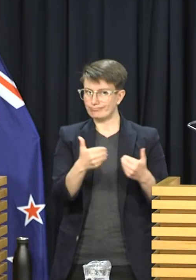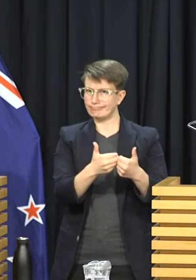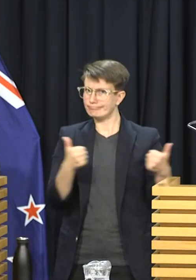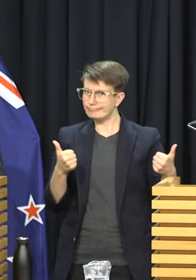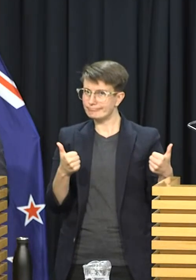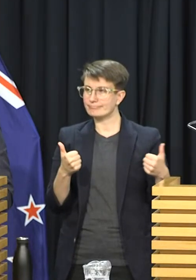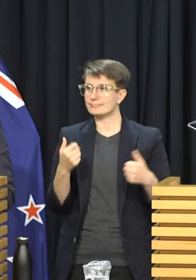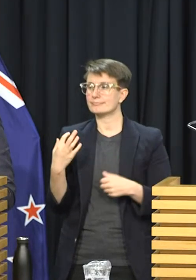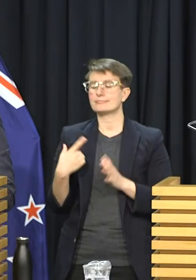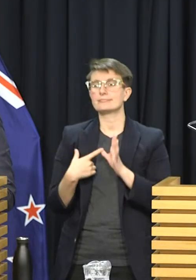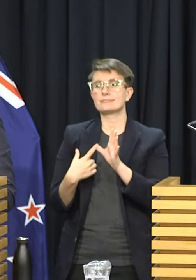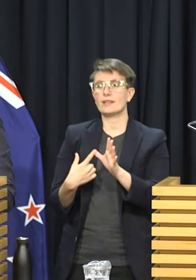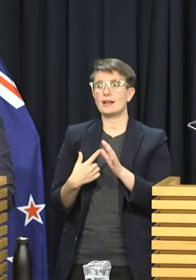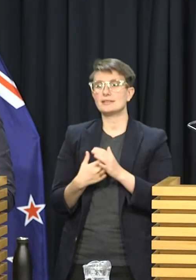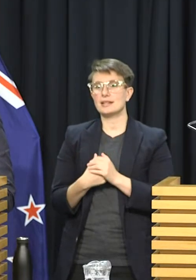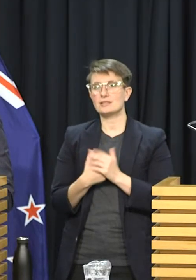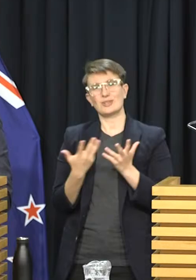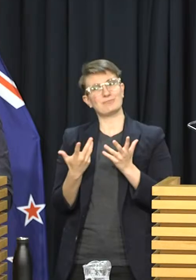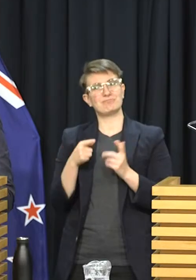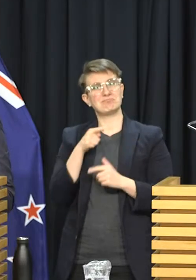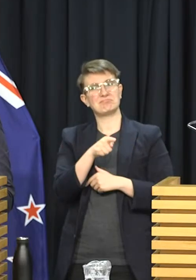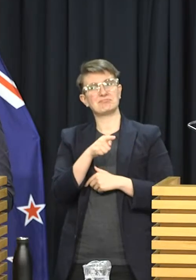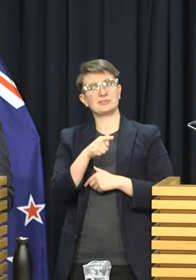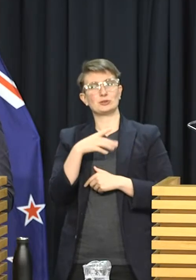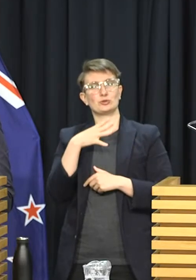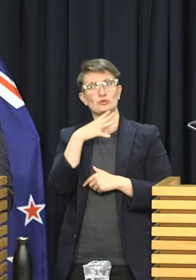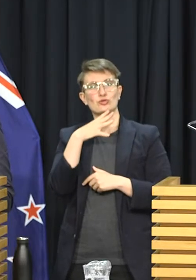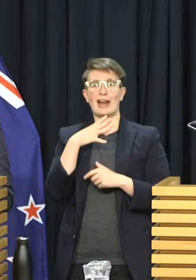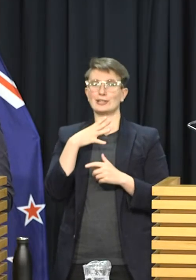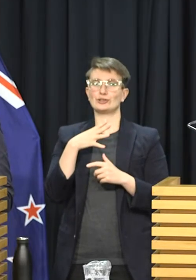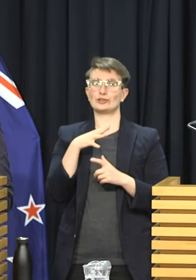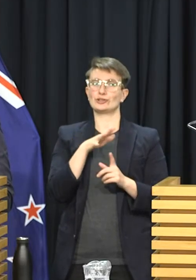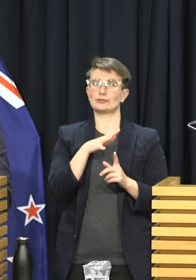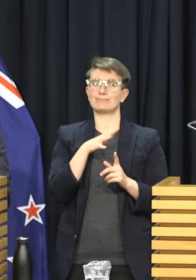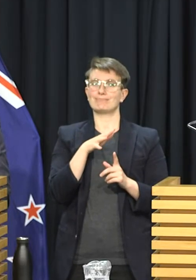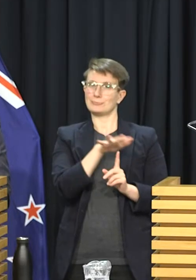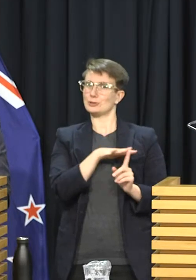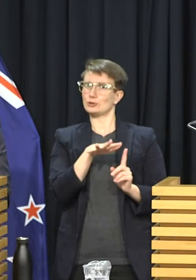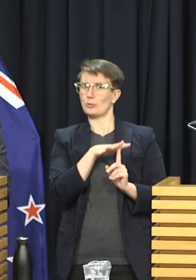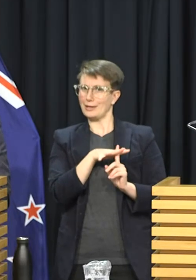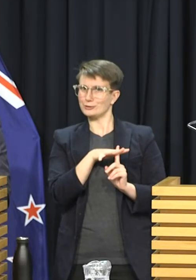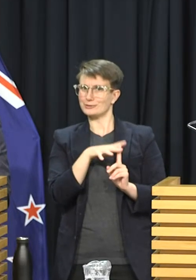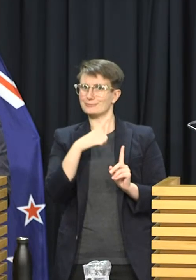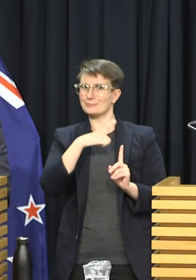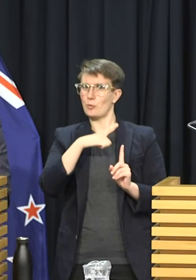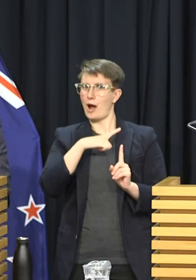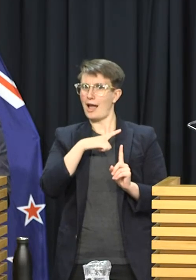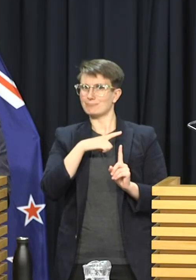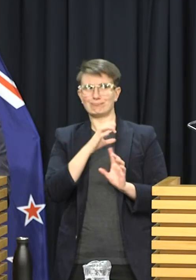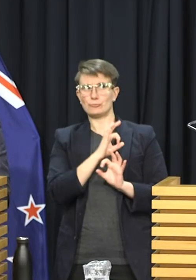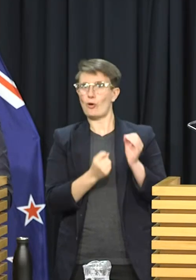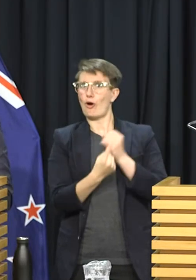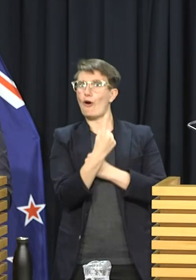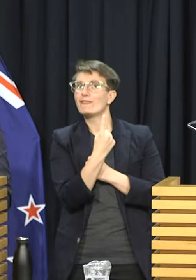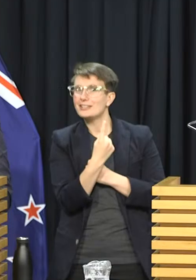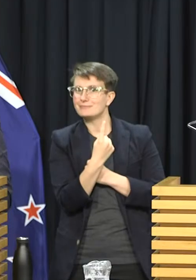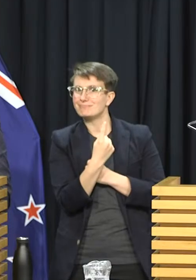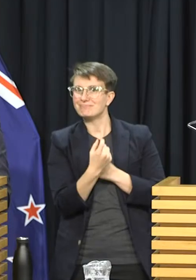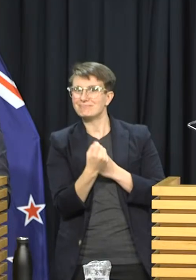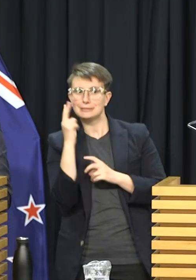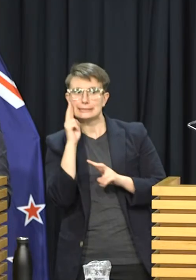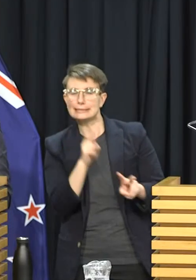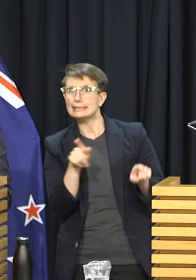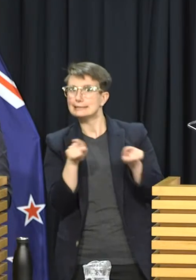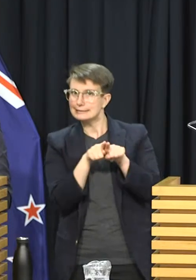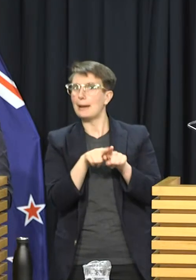lot of, particularly because it was reasonably late in the person's stay as well. So this is something that we'll look at, whether if